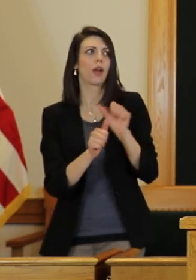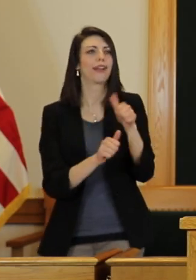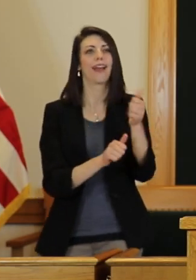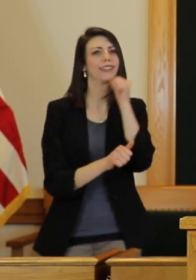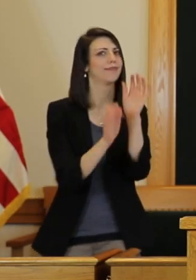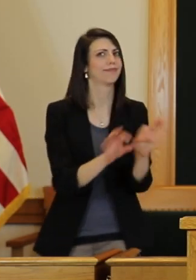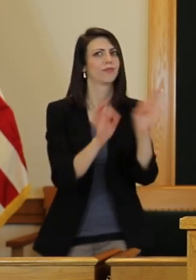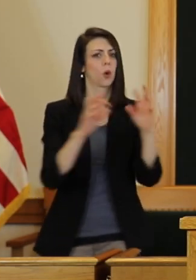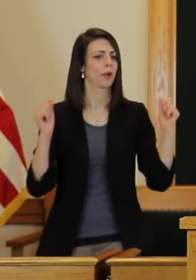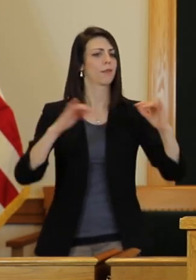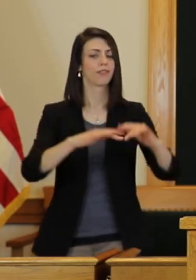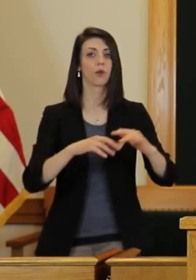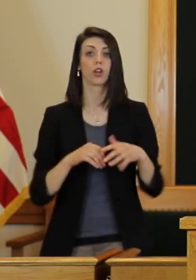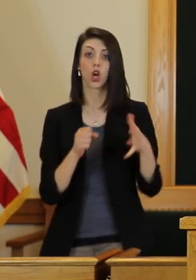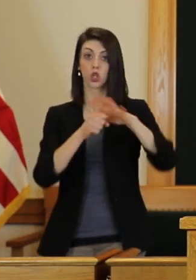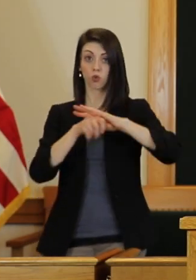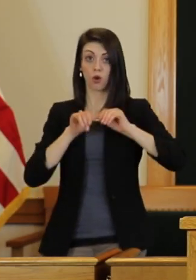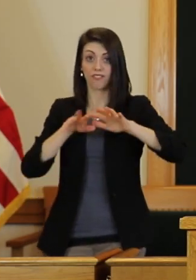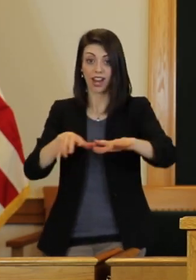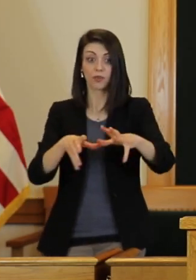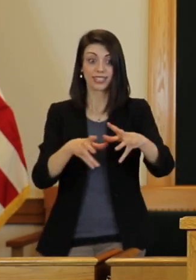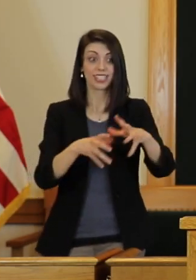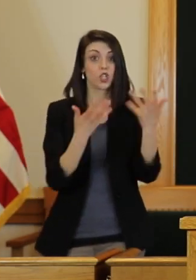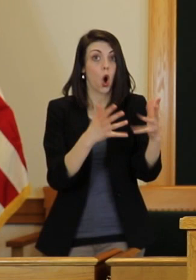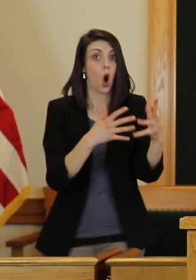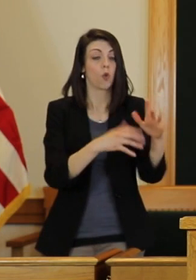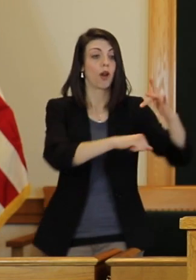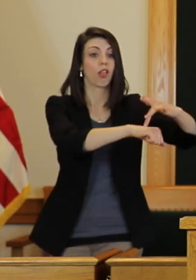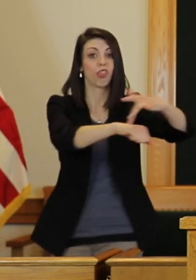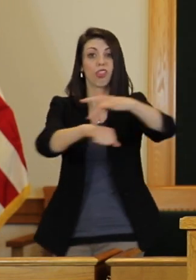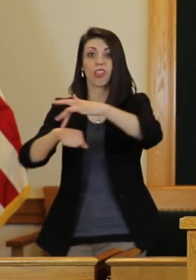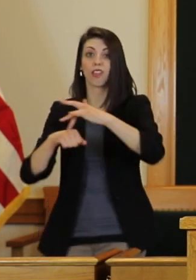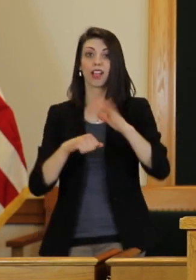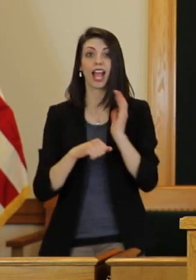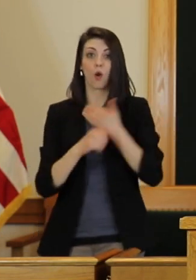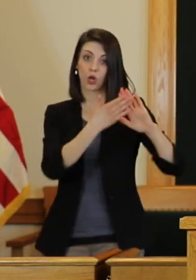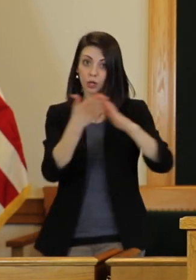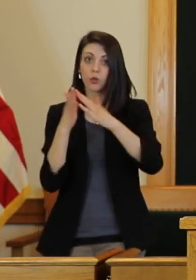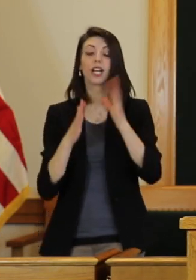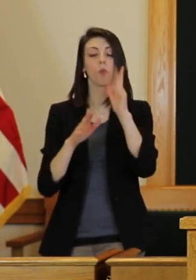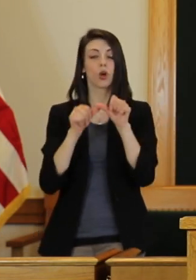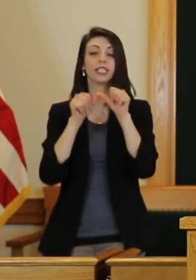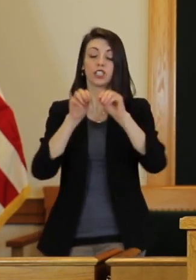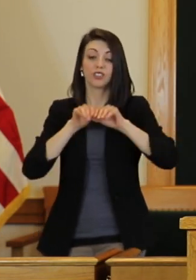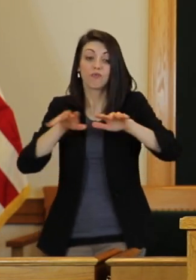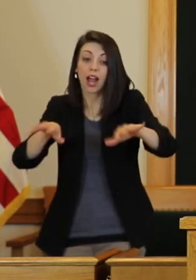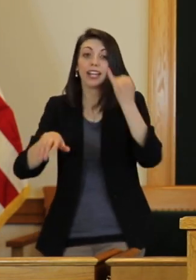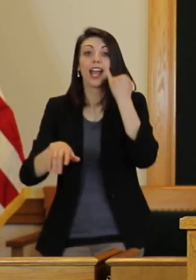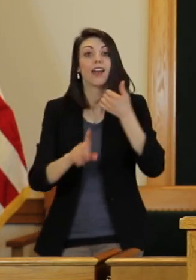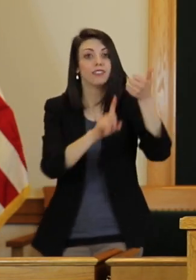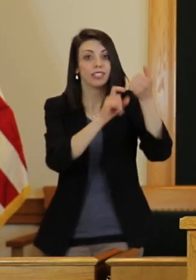size. Coronavirus is in our communities and will continue to spread if each of us doesn't do our respective parts to prevent